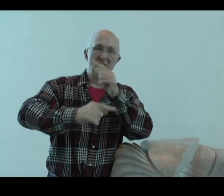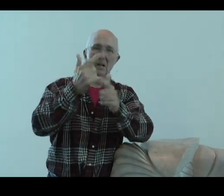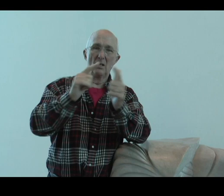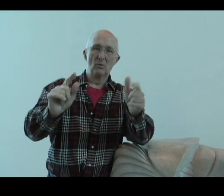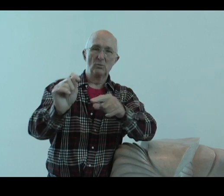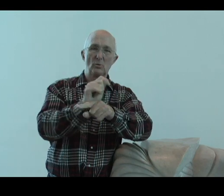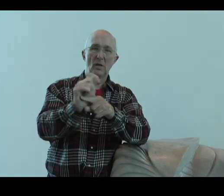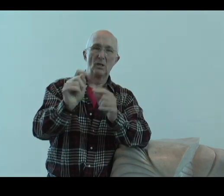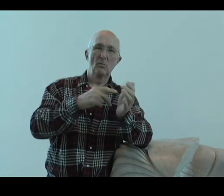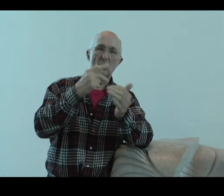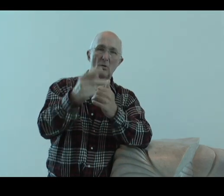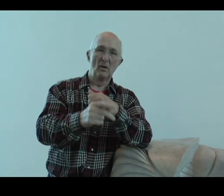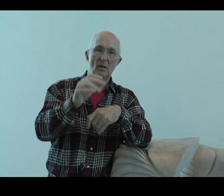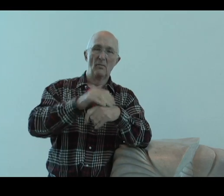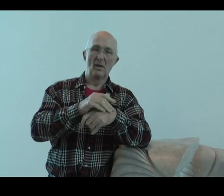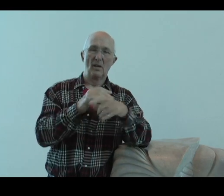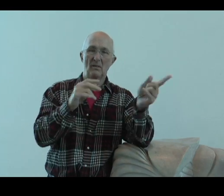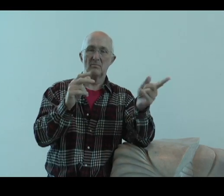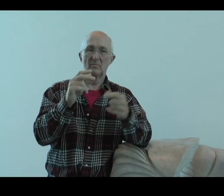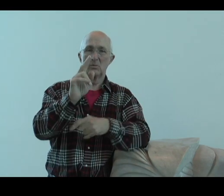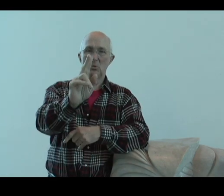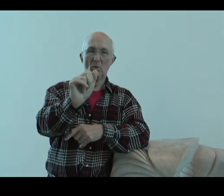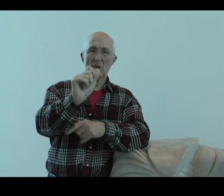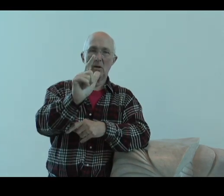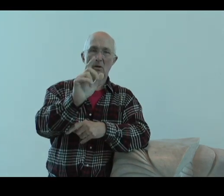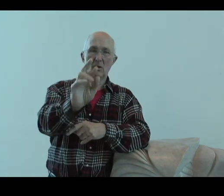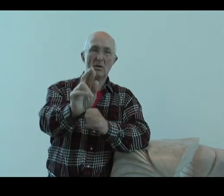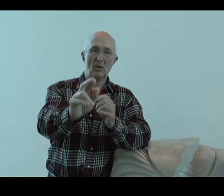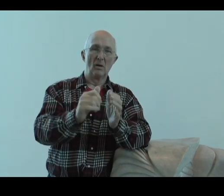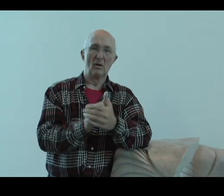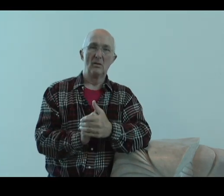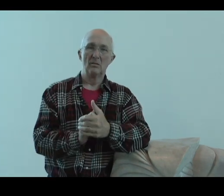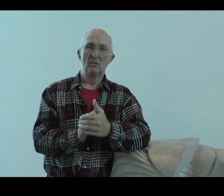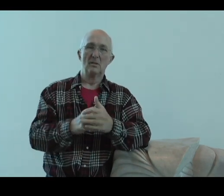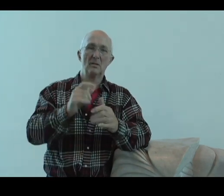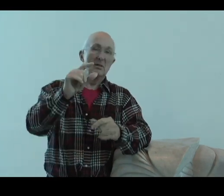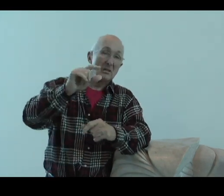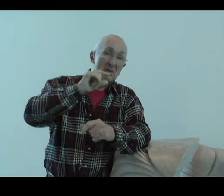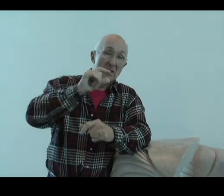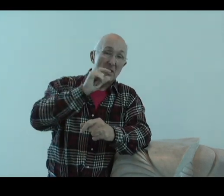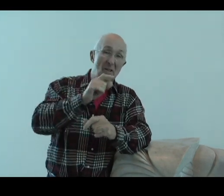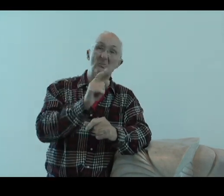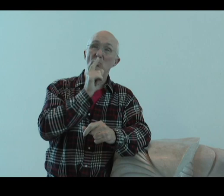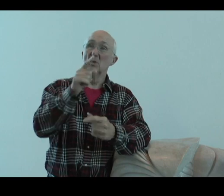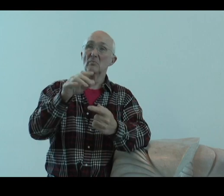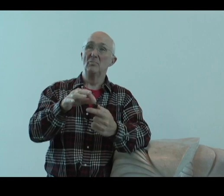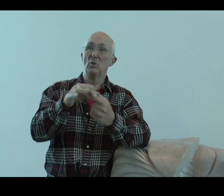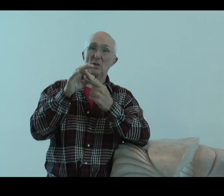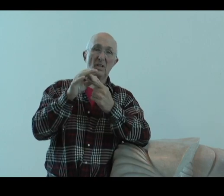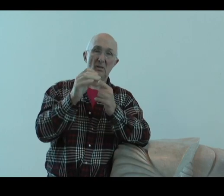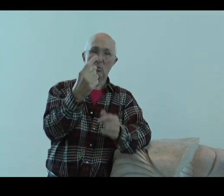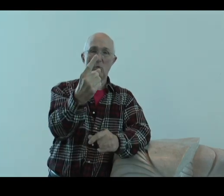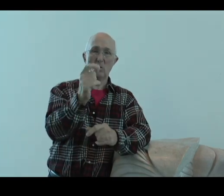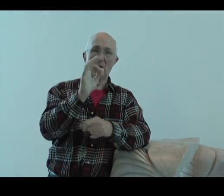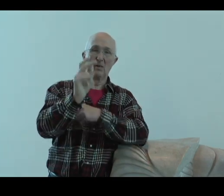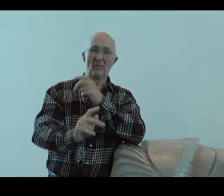Interpreter Sign Language Training Program at UALR. And Glenn really is a very